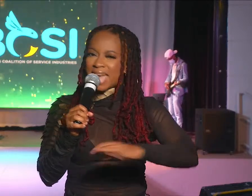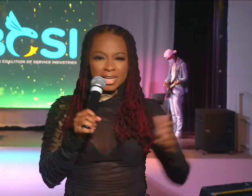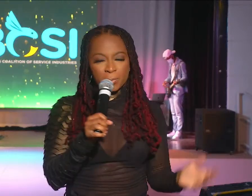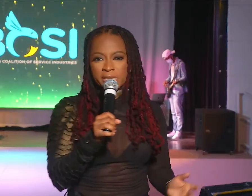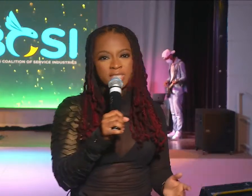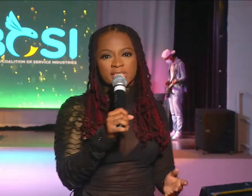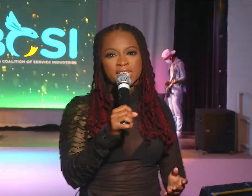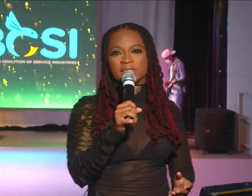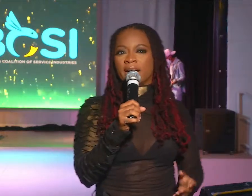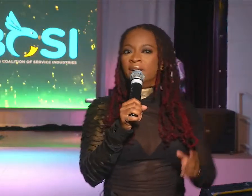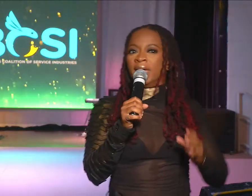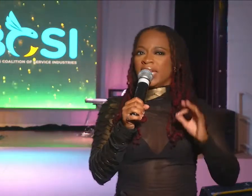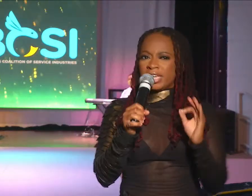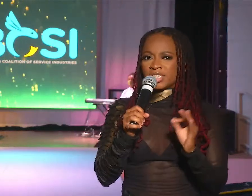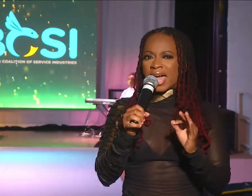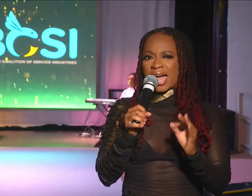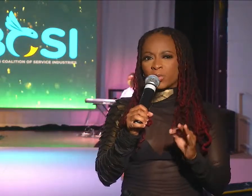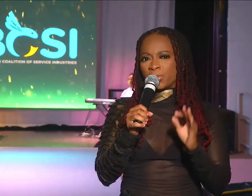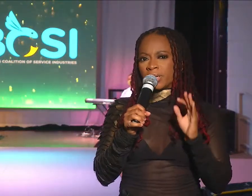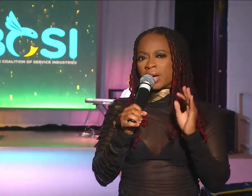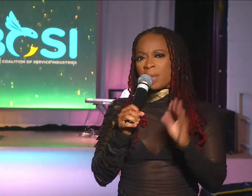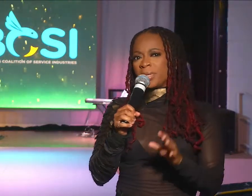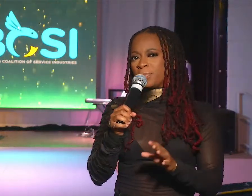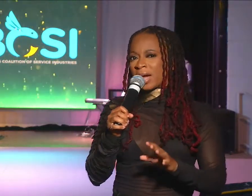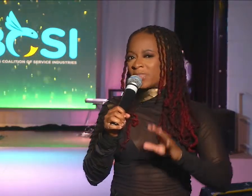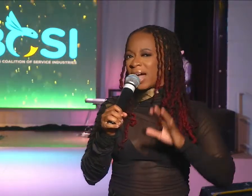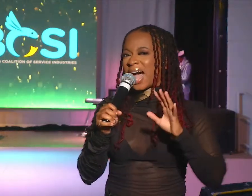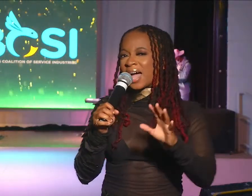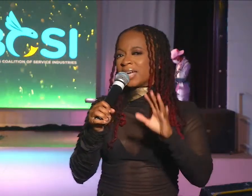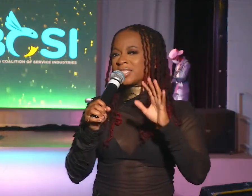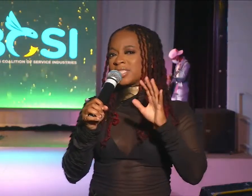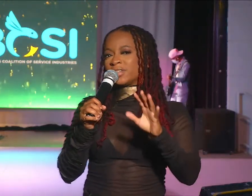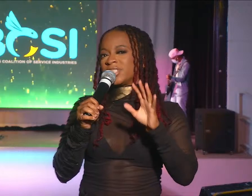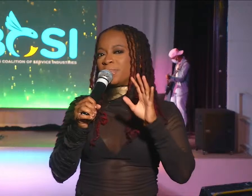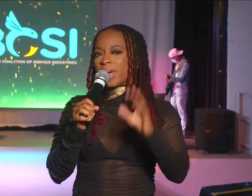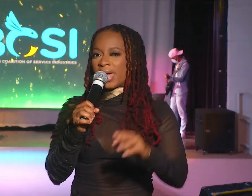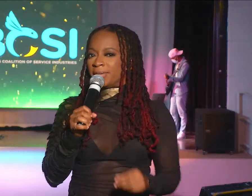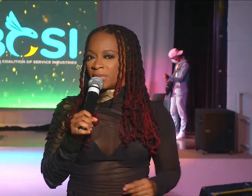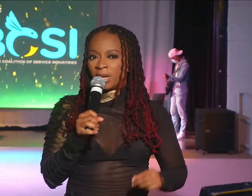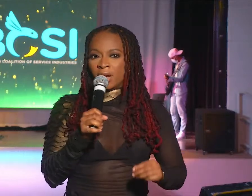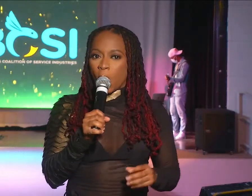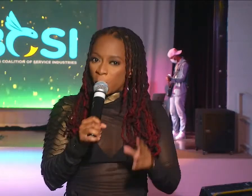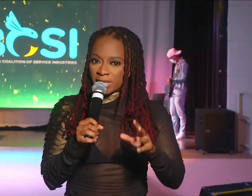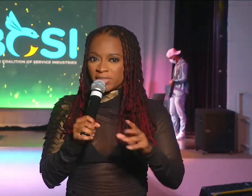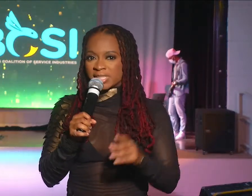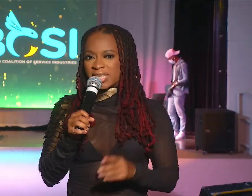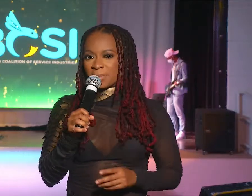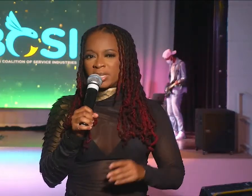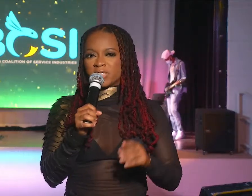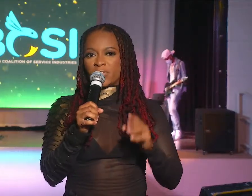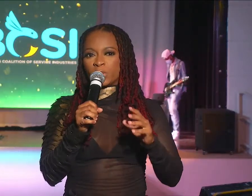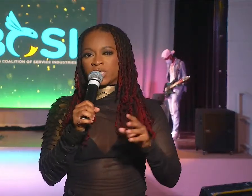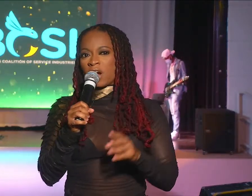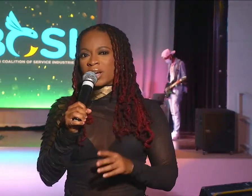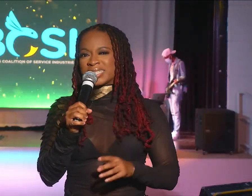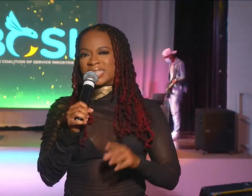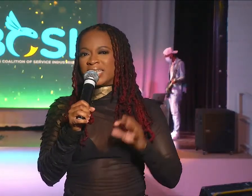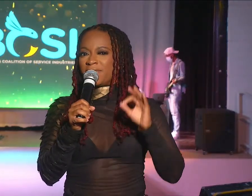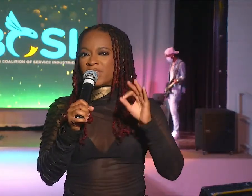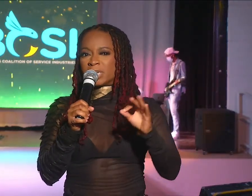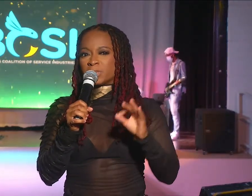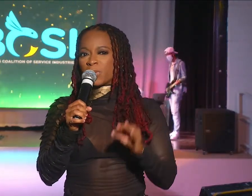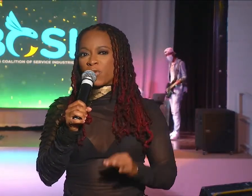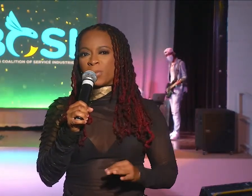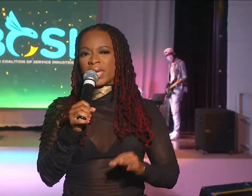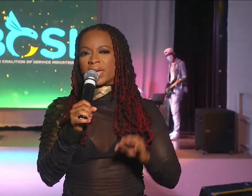an exciting presentation. Now, each act will be accompanied by the High Synergy Band. Opening this segment is fusion artist